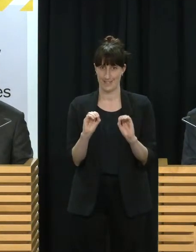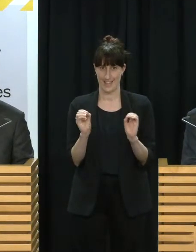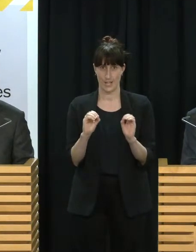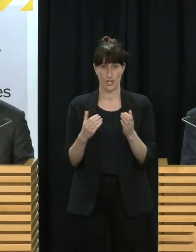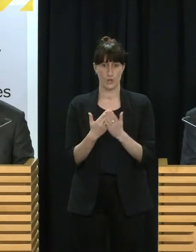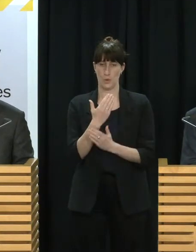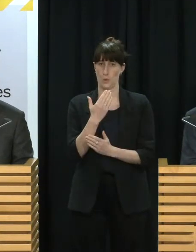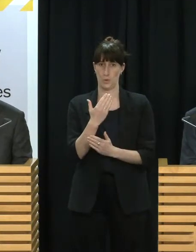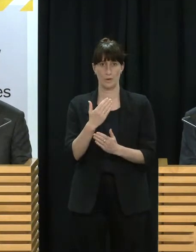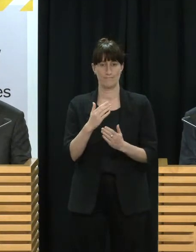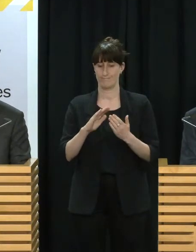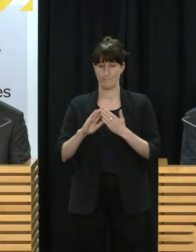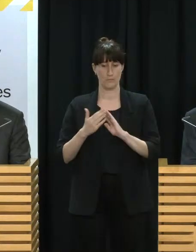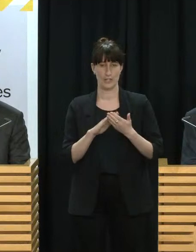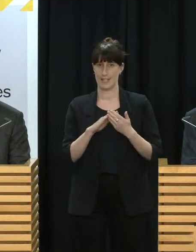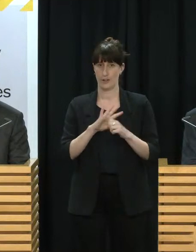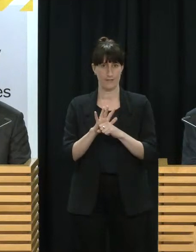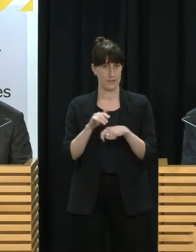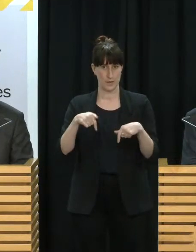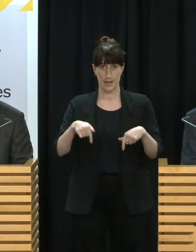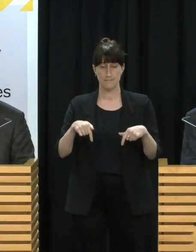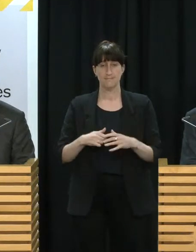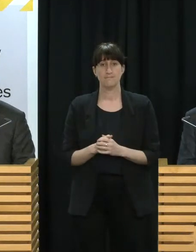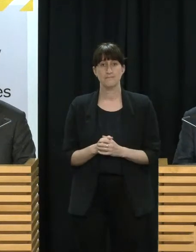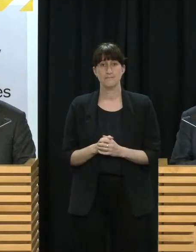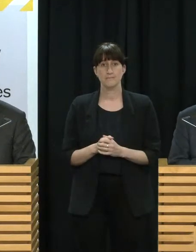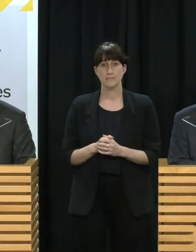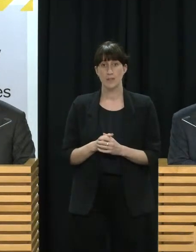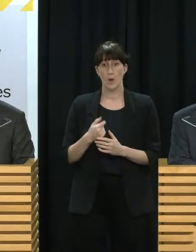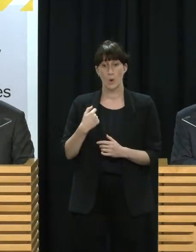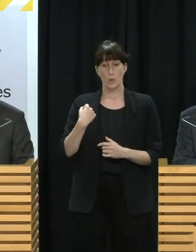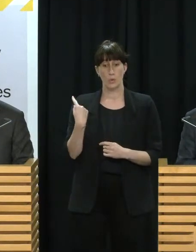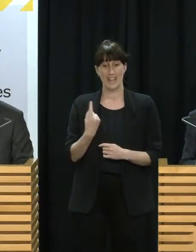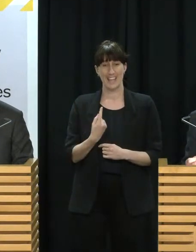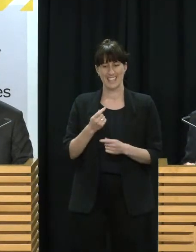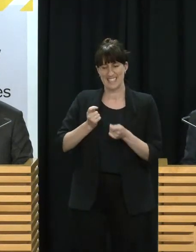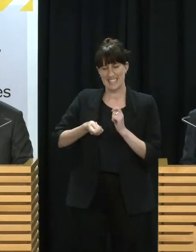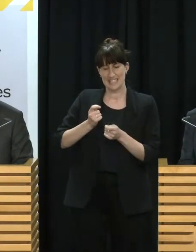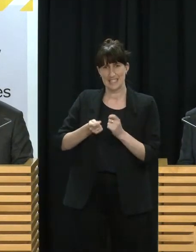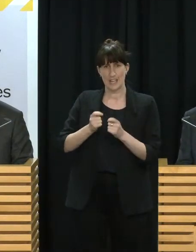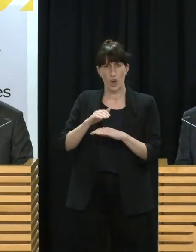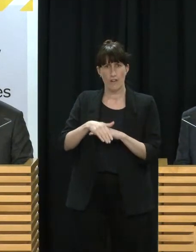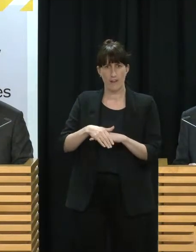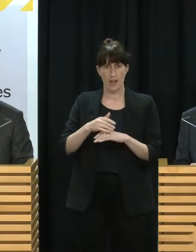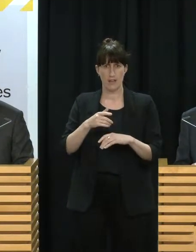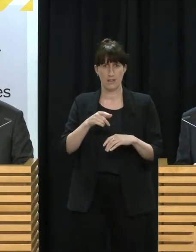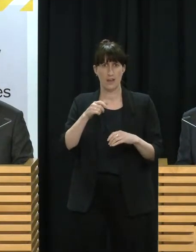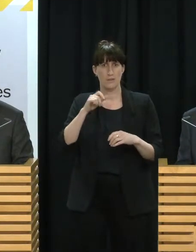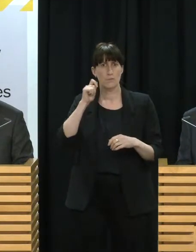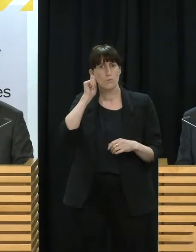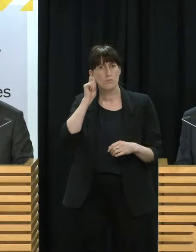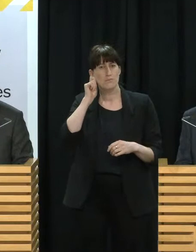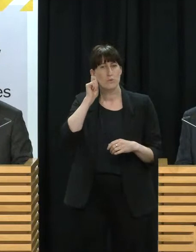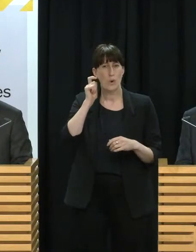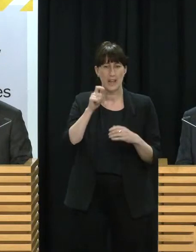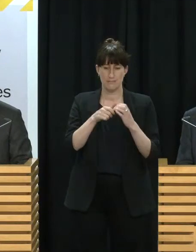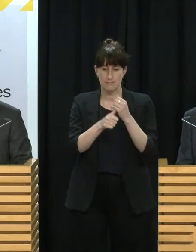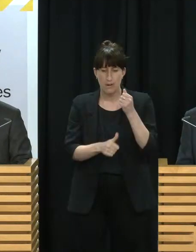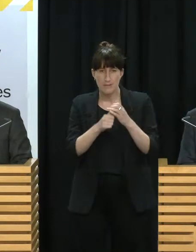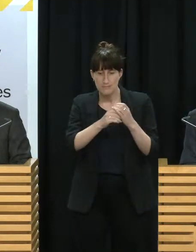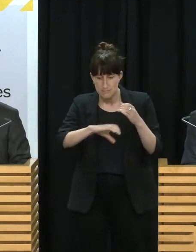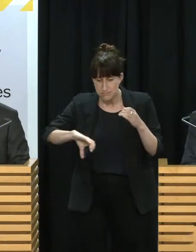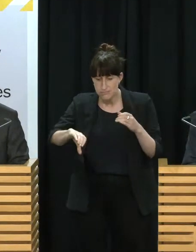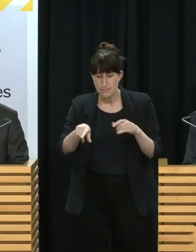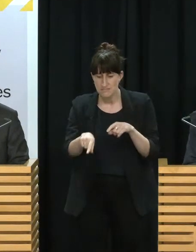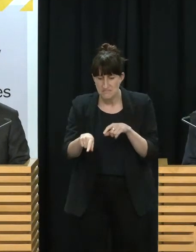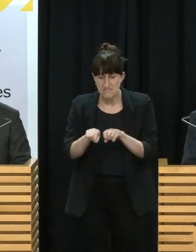today. Results back from wastewater testing for Tuesday, the 22nd of June, shows that COVID-19 has